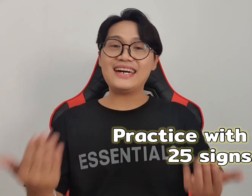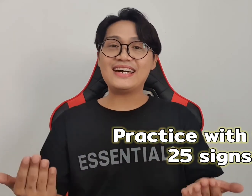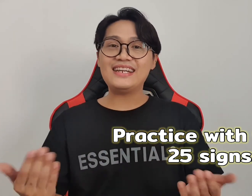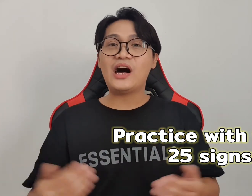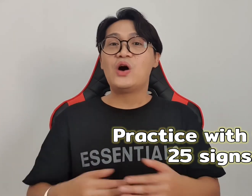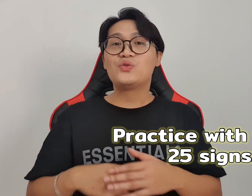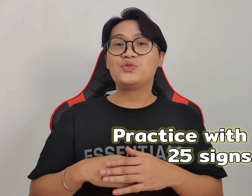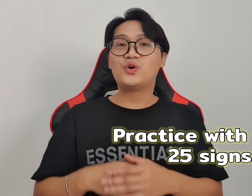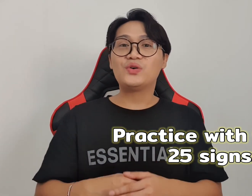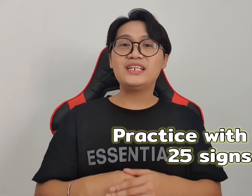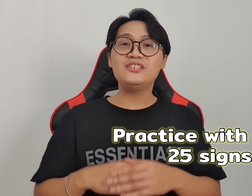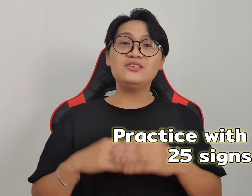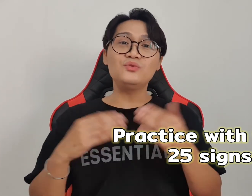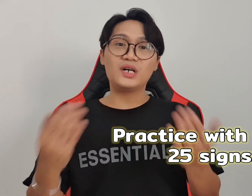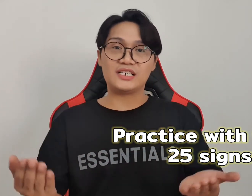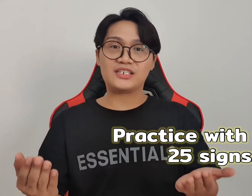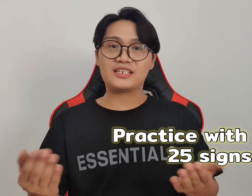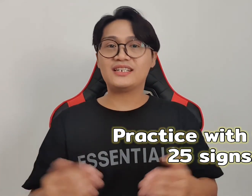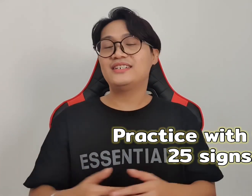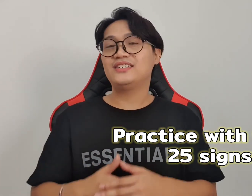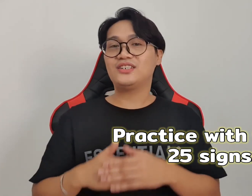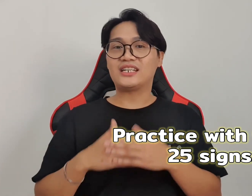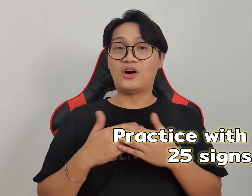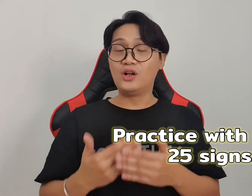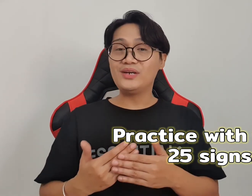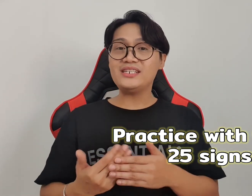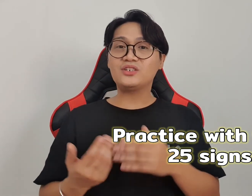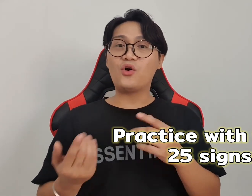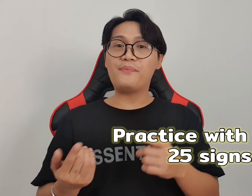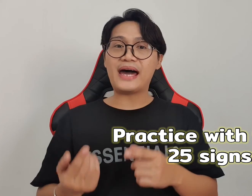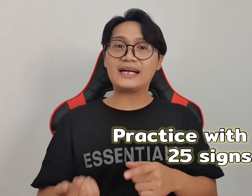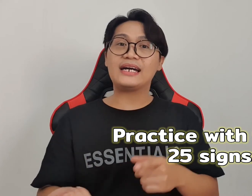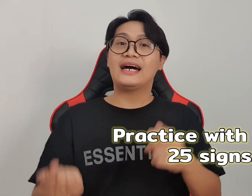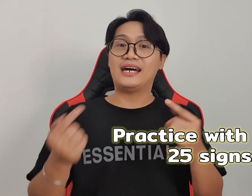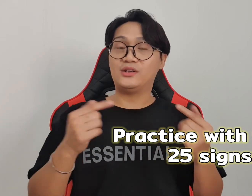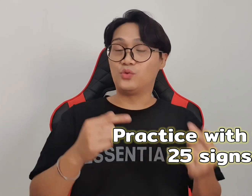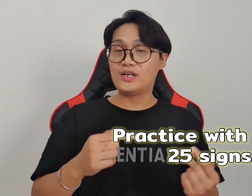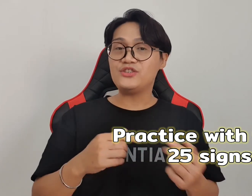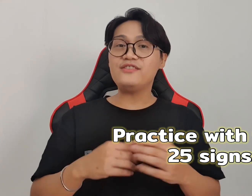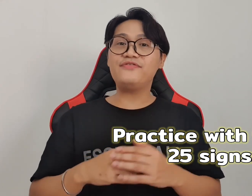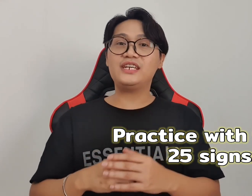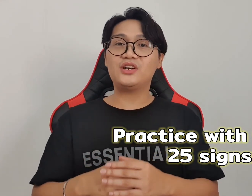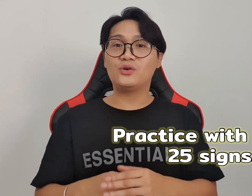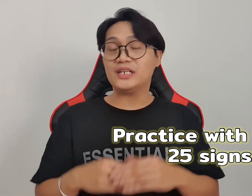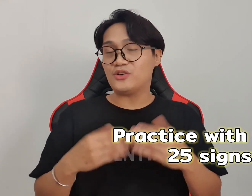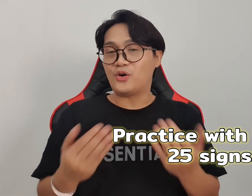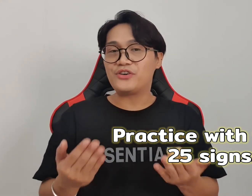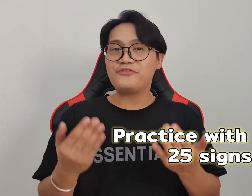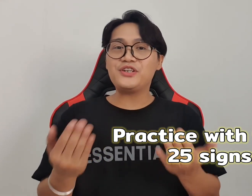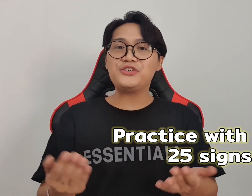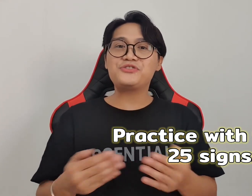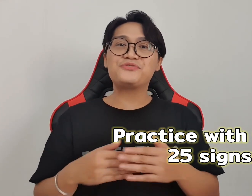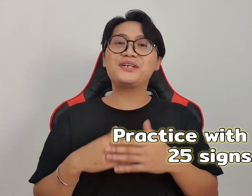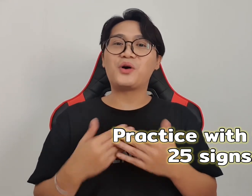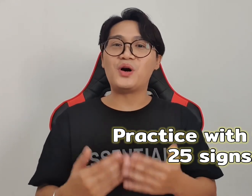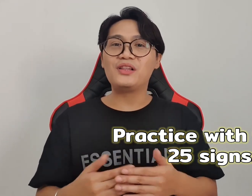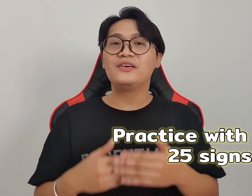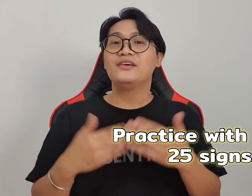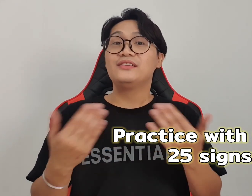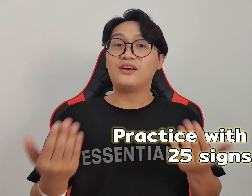Again, no need to rush. You can always go back and watch the video in order for you to recall